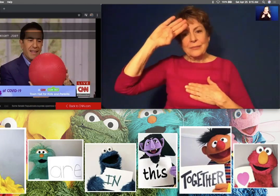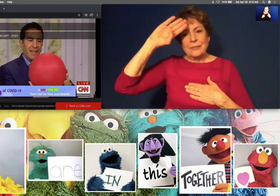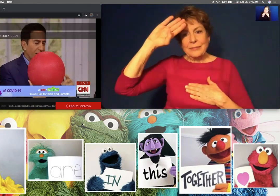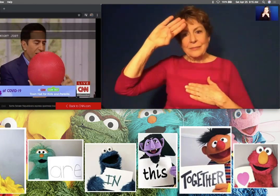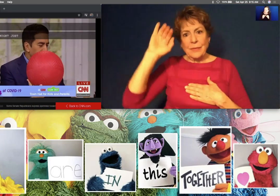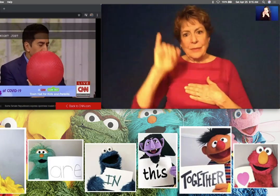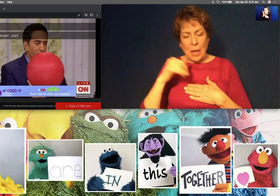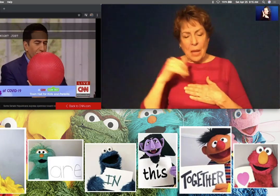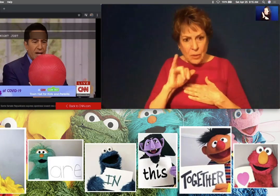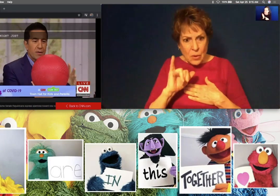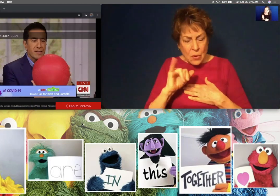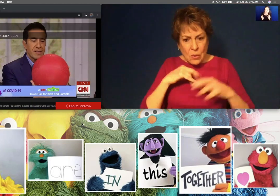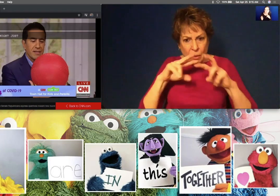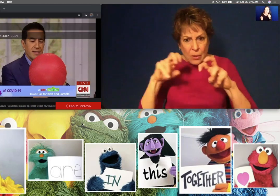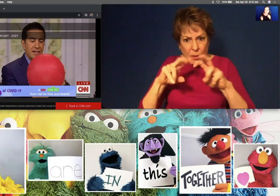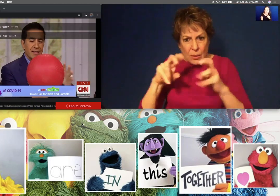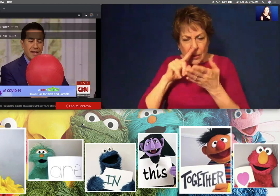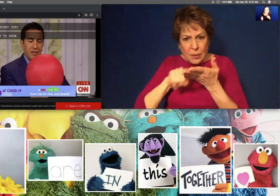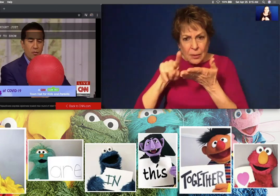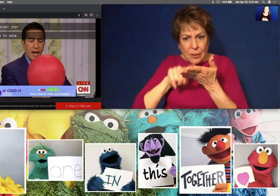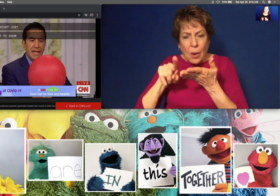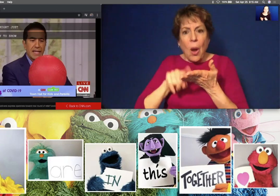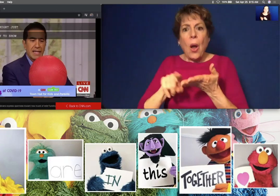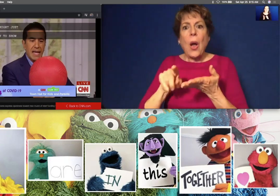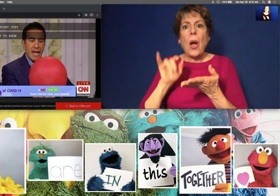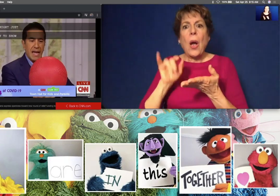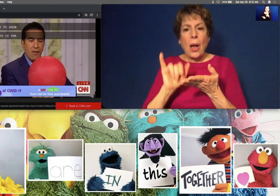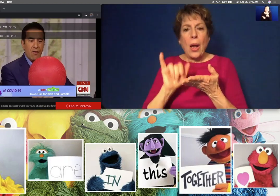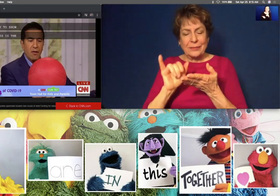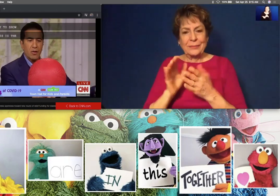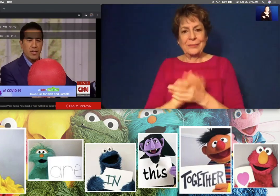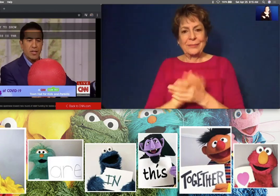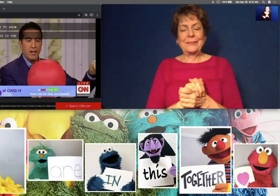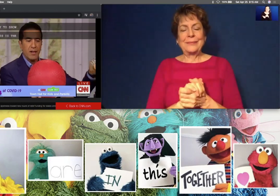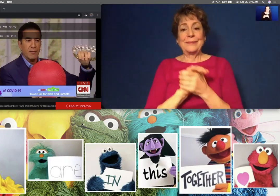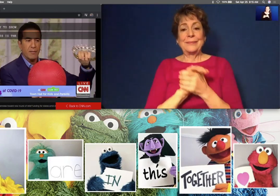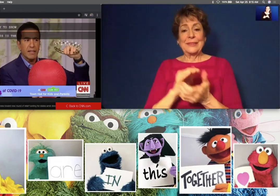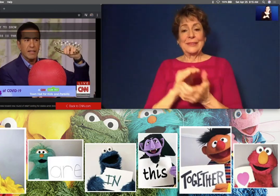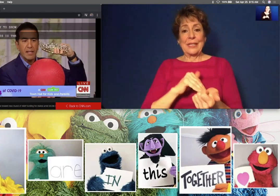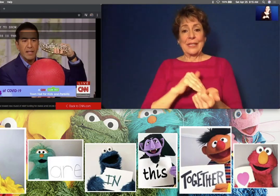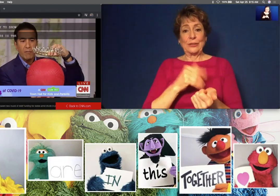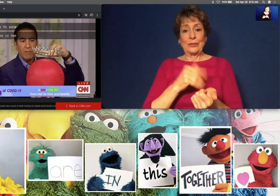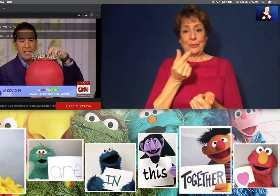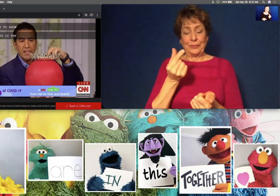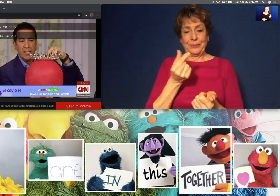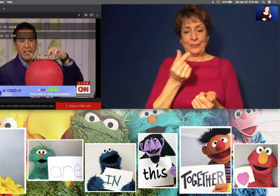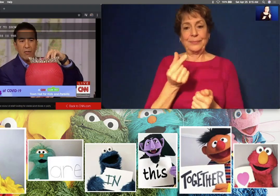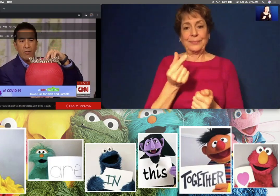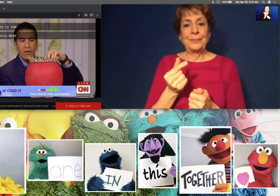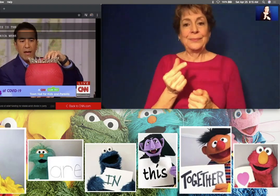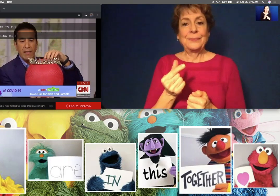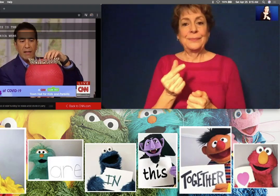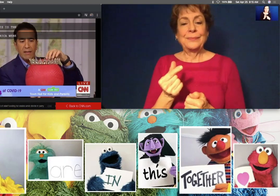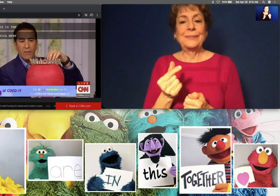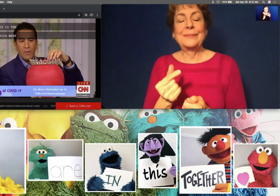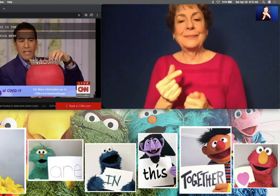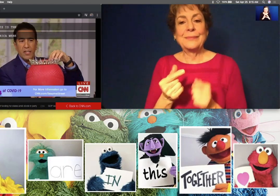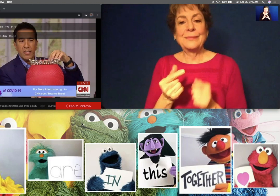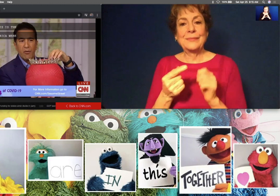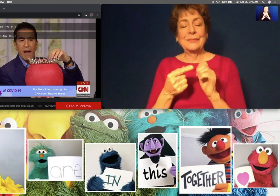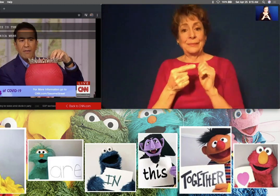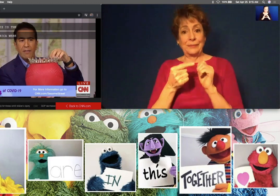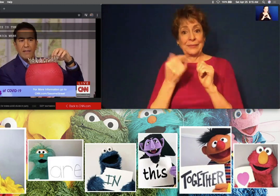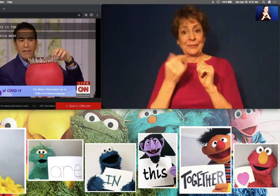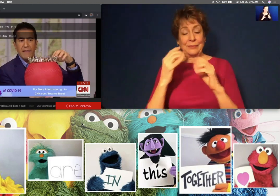And I thought I might just take that opportunity to show you again that if this is the virus, Dr. Wen and Erica were